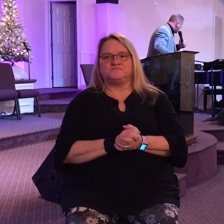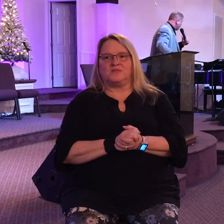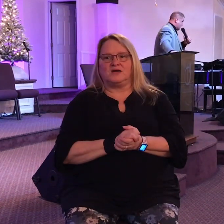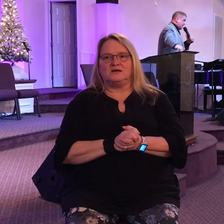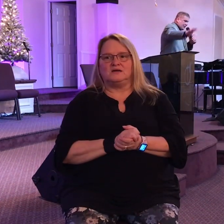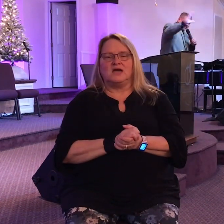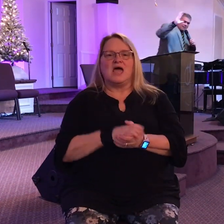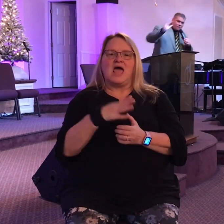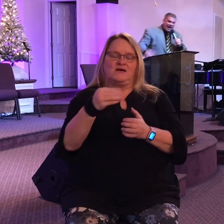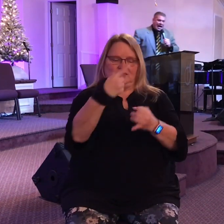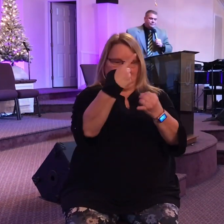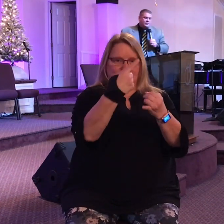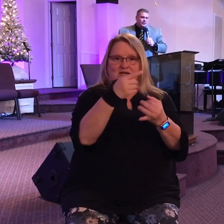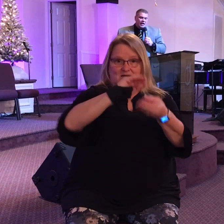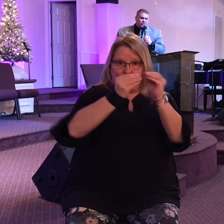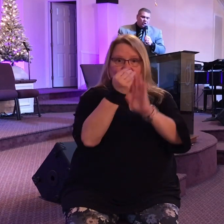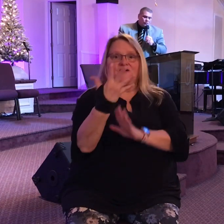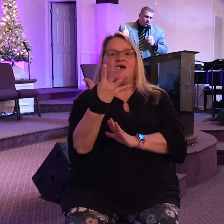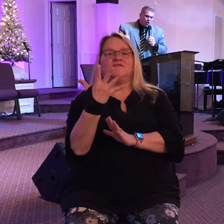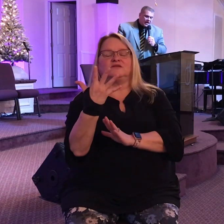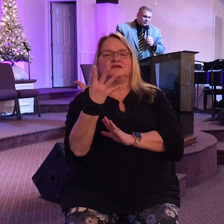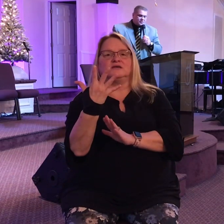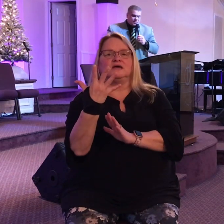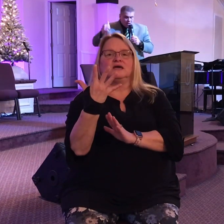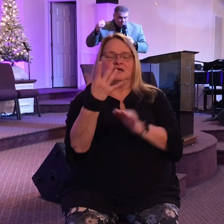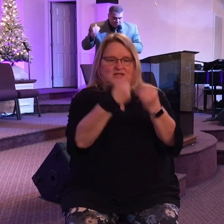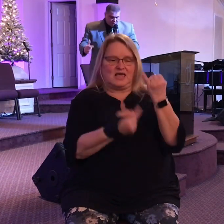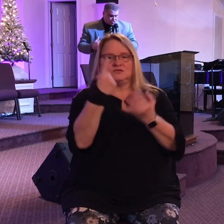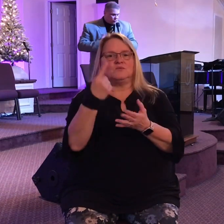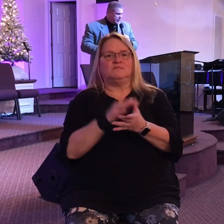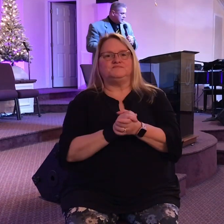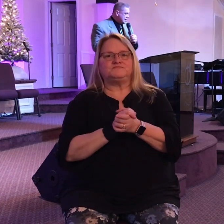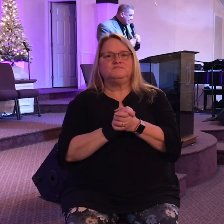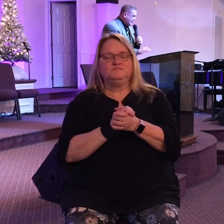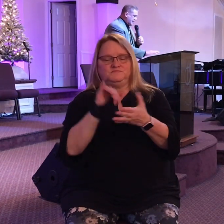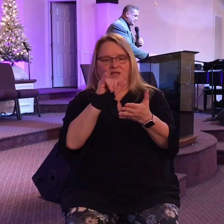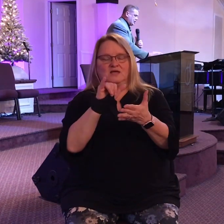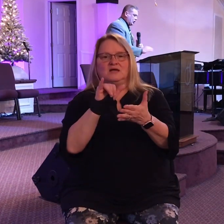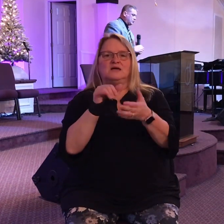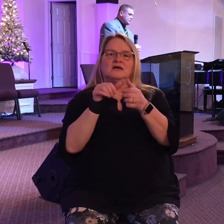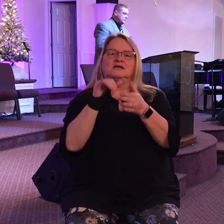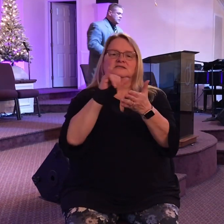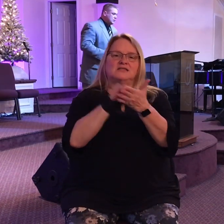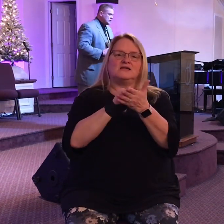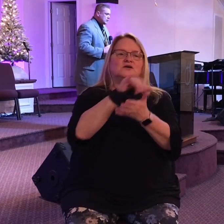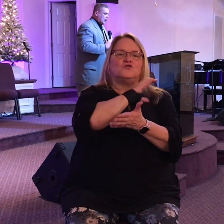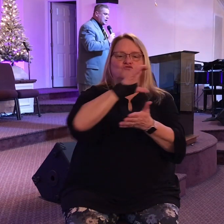And the final key to this, number five, is so that Christ's ministry can continue.